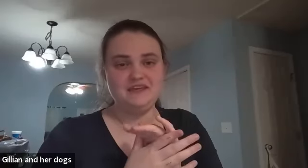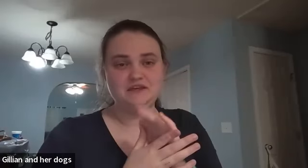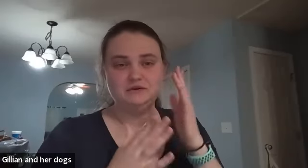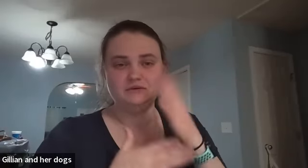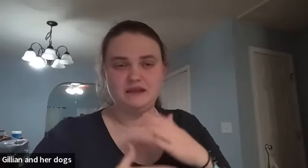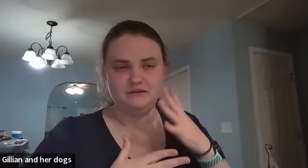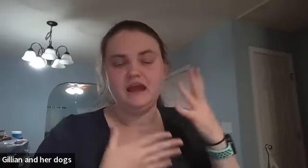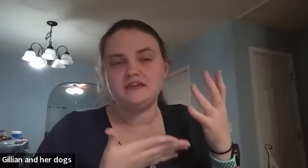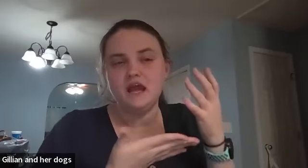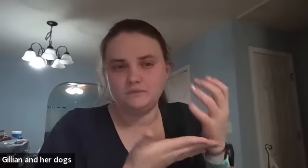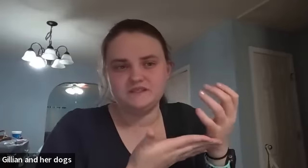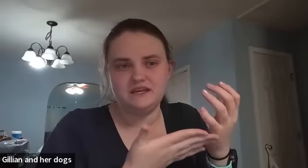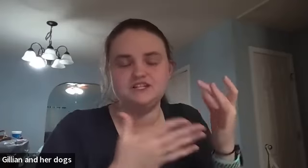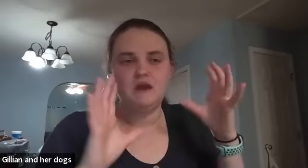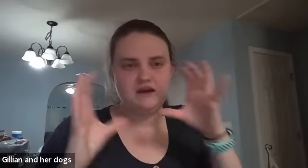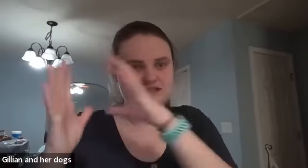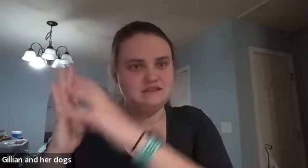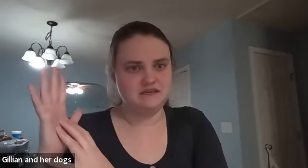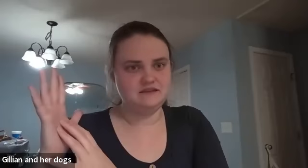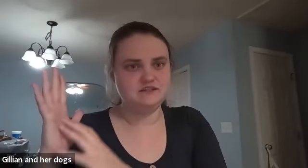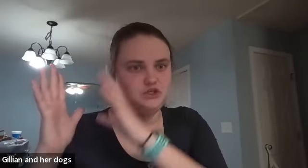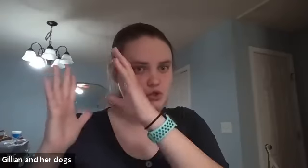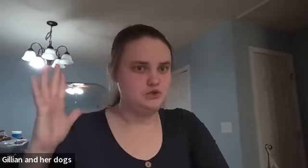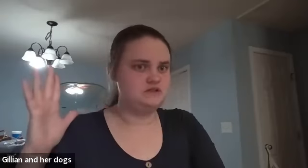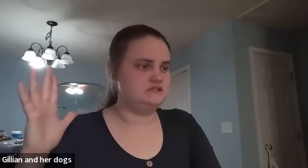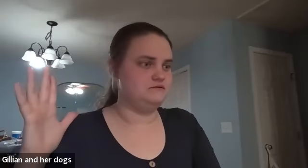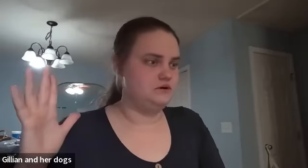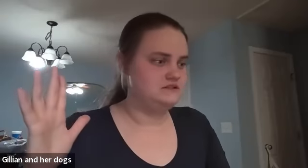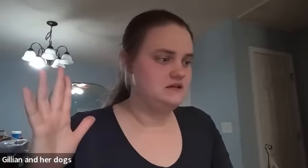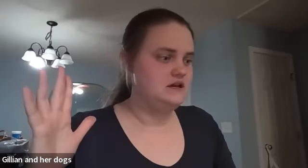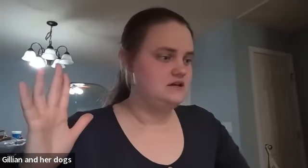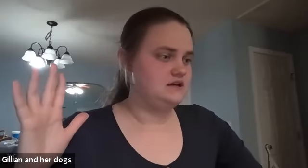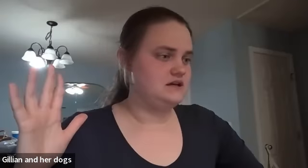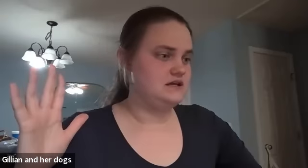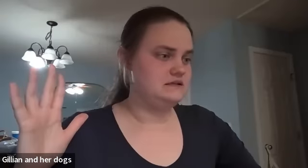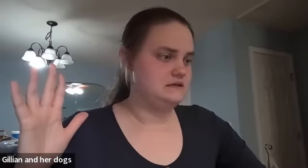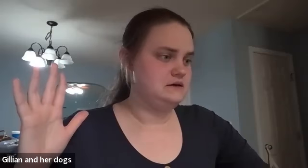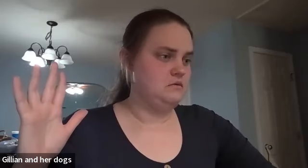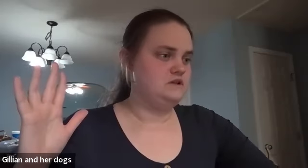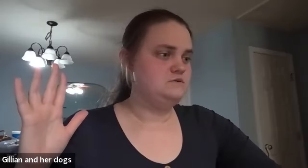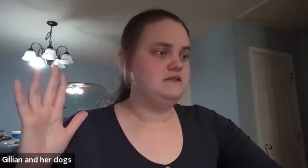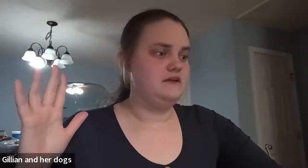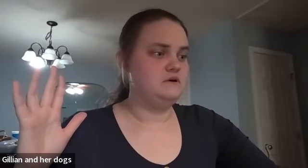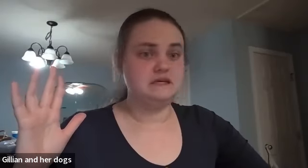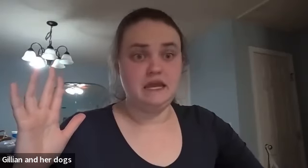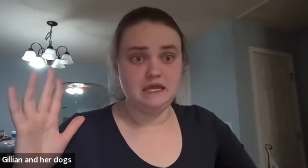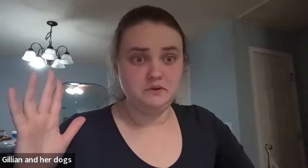think it helps in the end is you have this, again, this huge list of words, because once we hit like the ones like